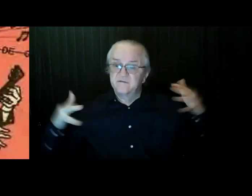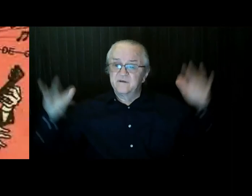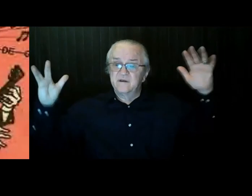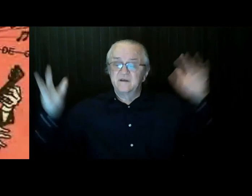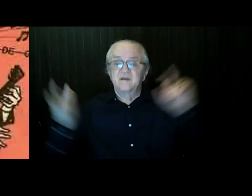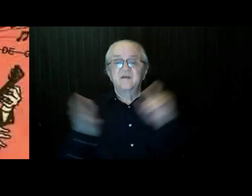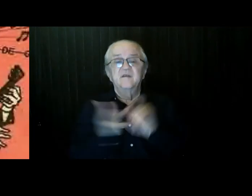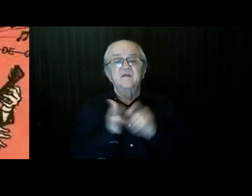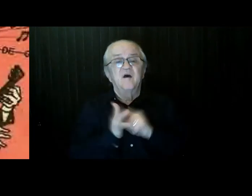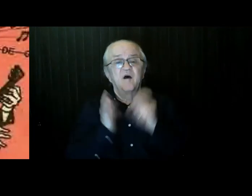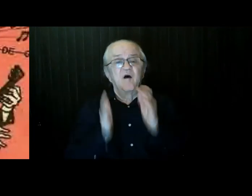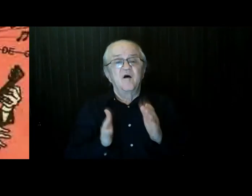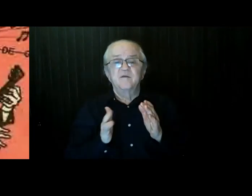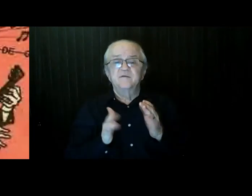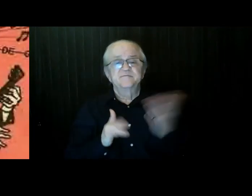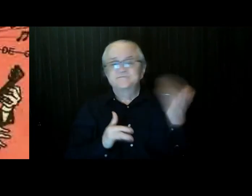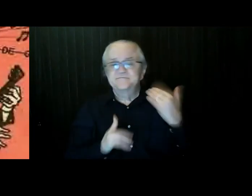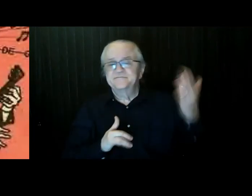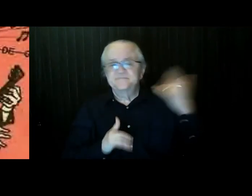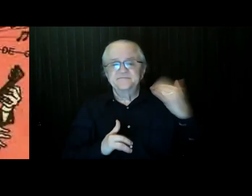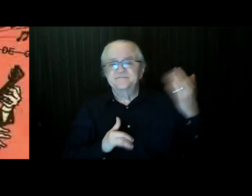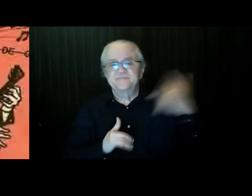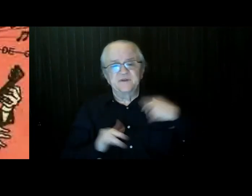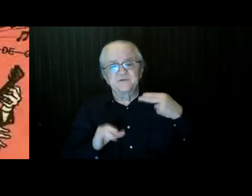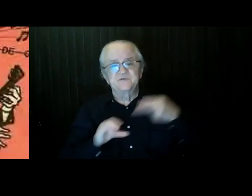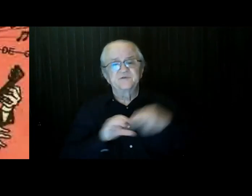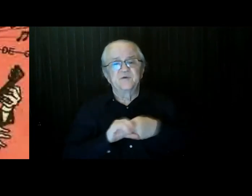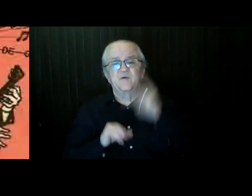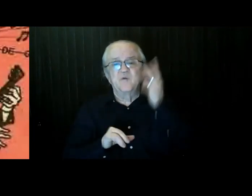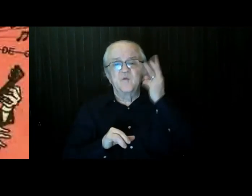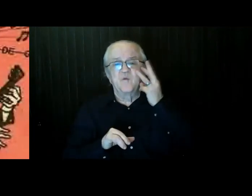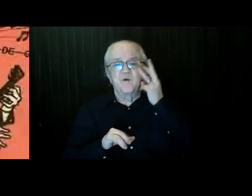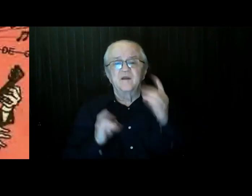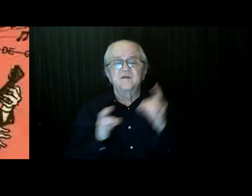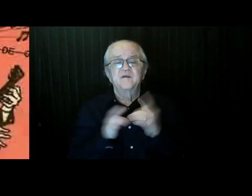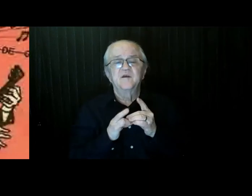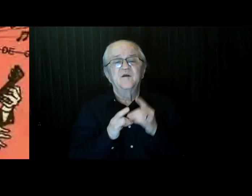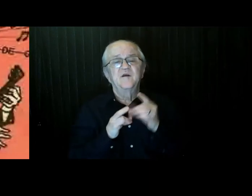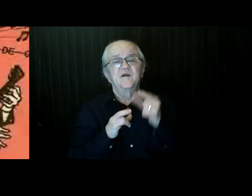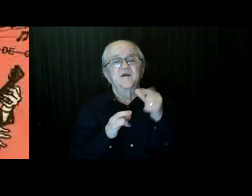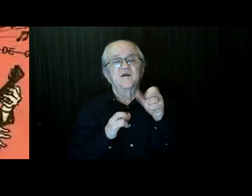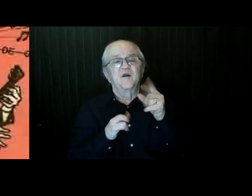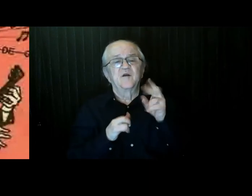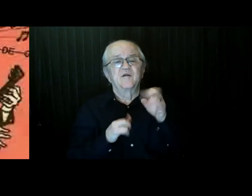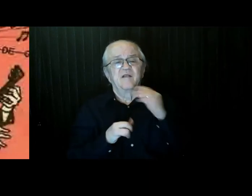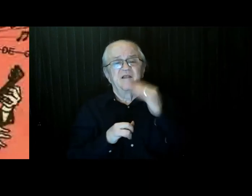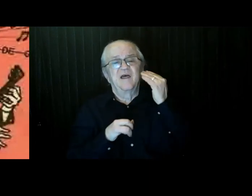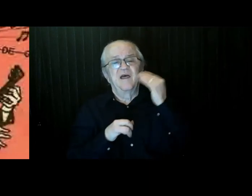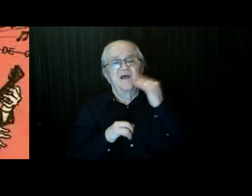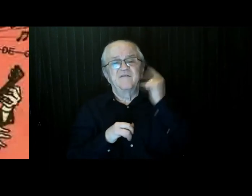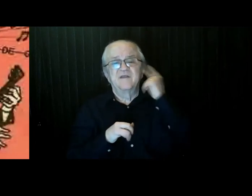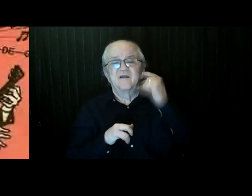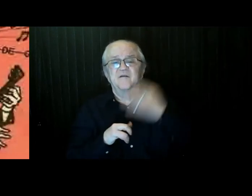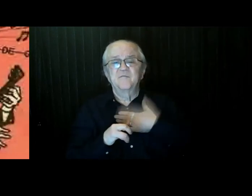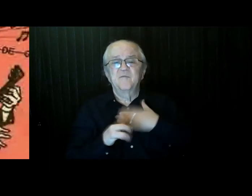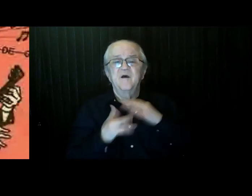for wine and for dessert. And in the process, Gertrude Story was laughing and hearing my story as she was telling me her own